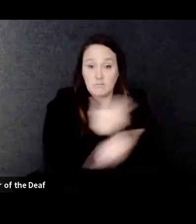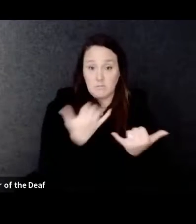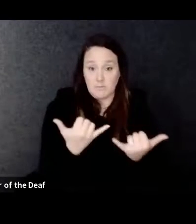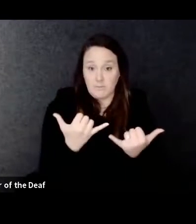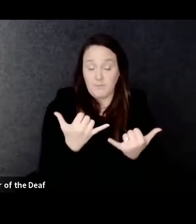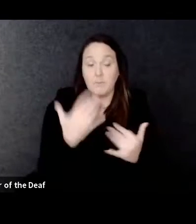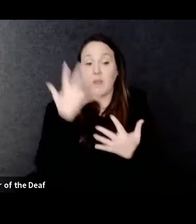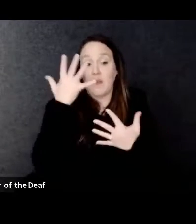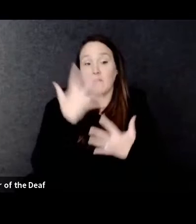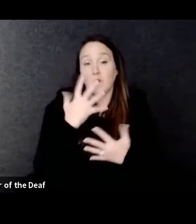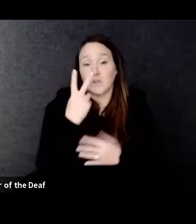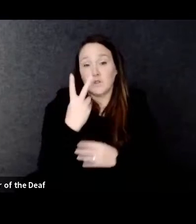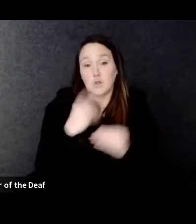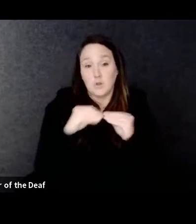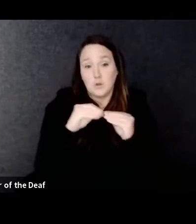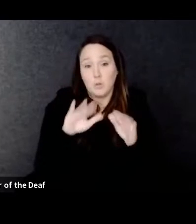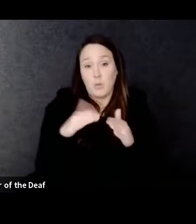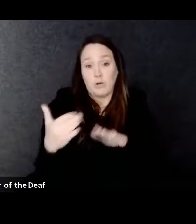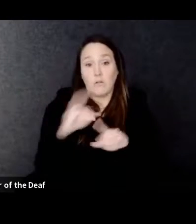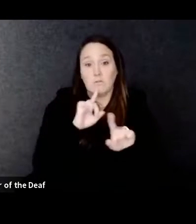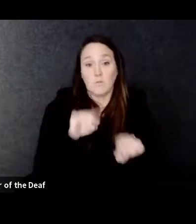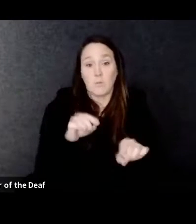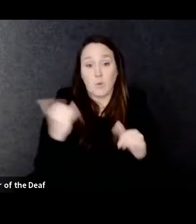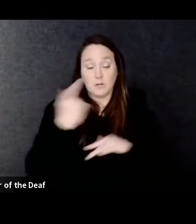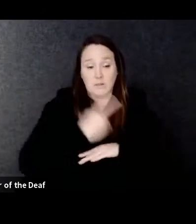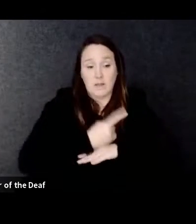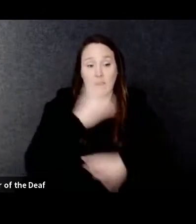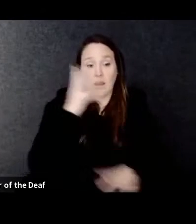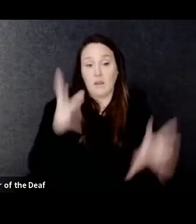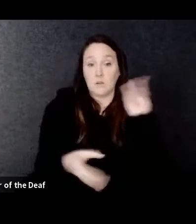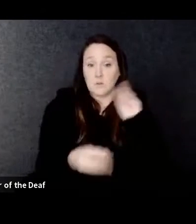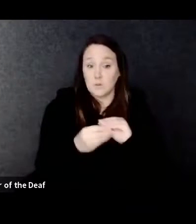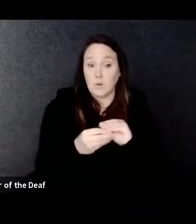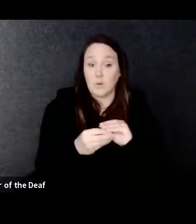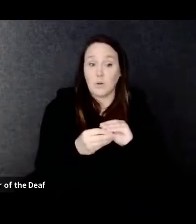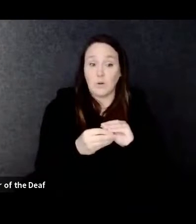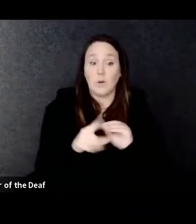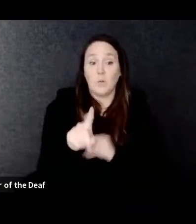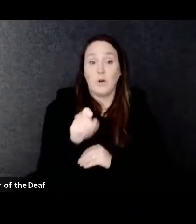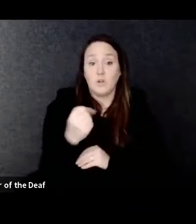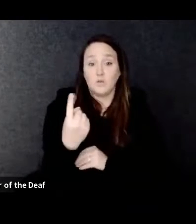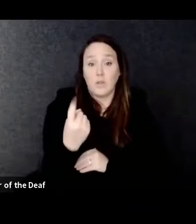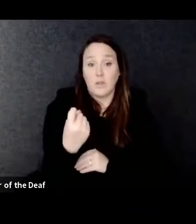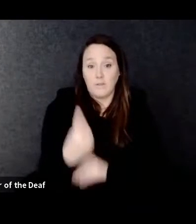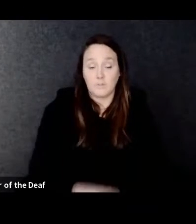unfortunately, we have 2 additional deaths to report today, raising our total to 111.